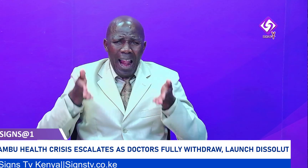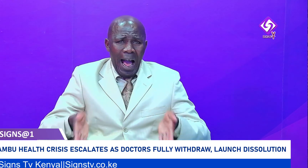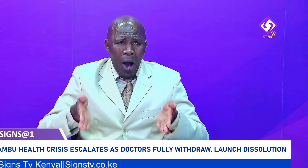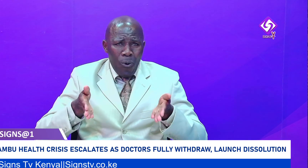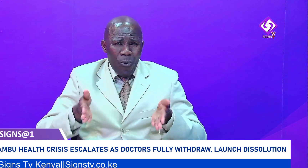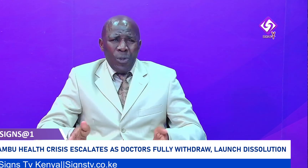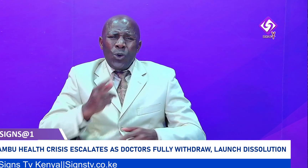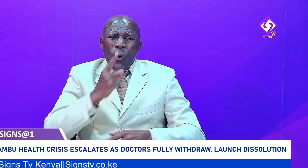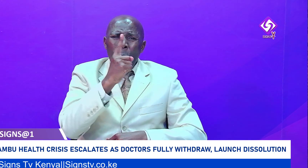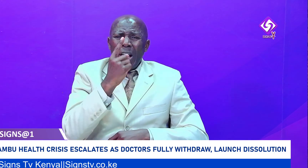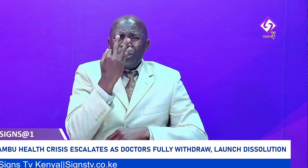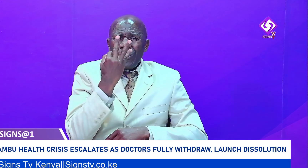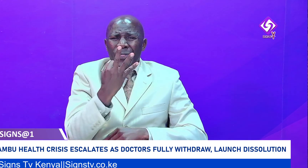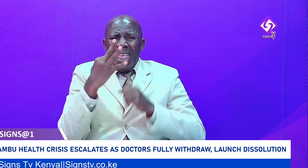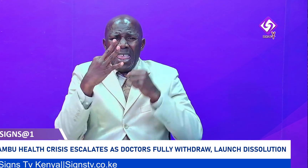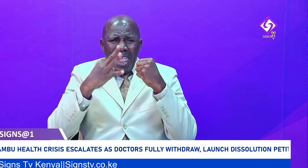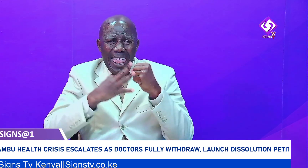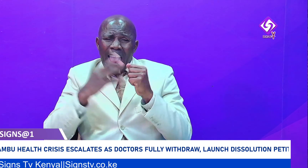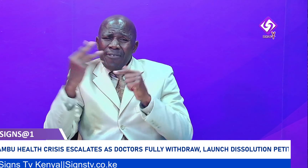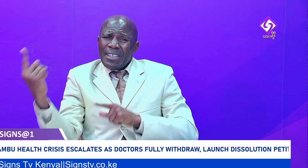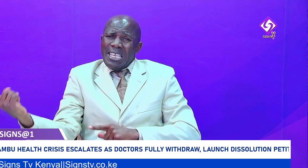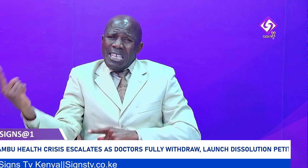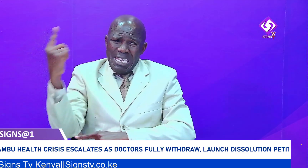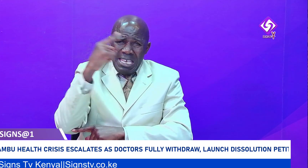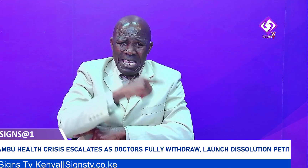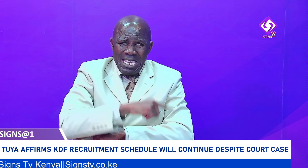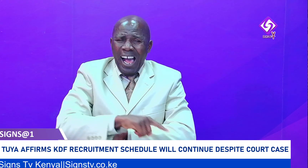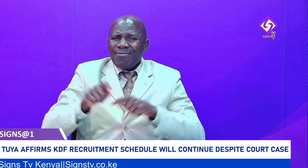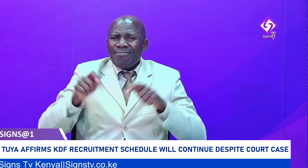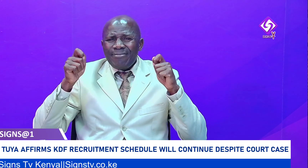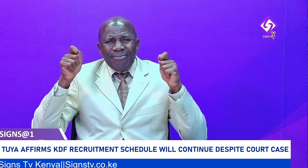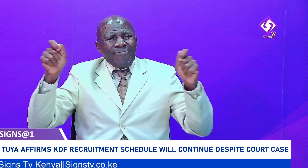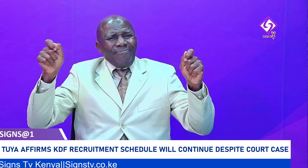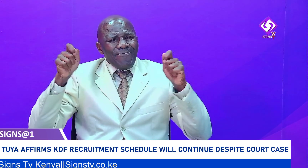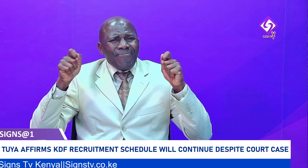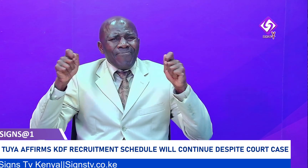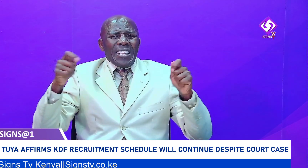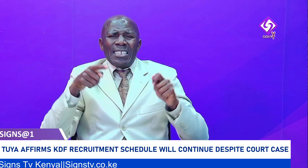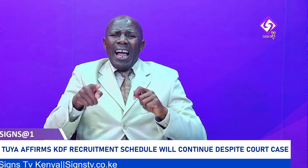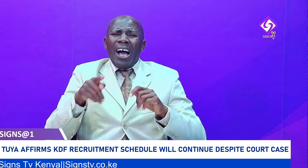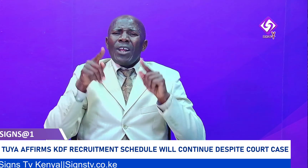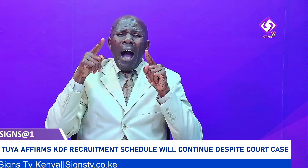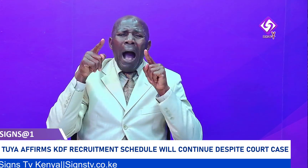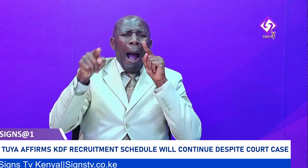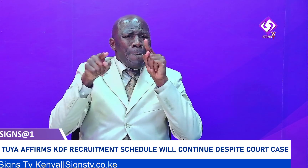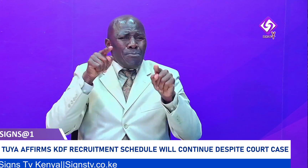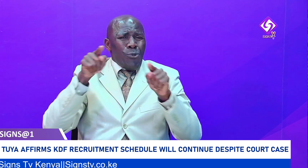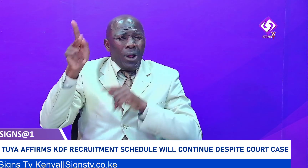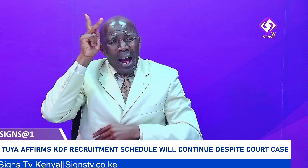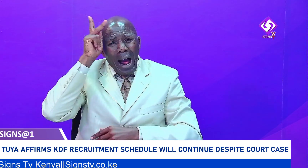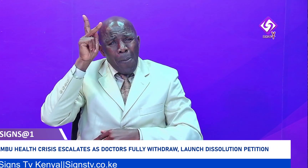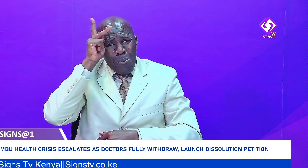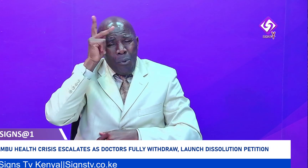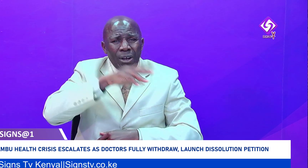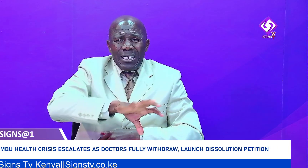are now on the 138th day of strike. They